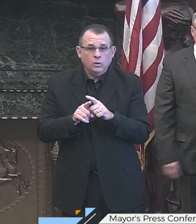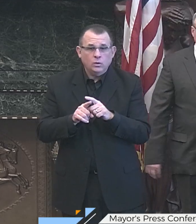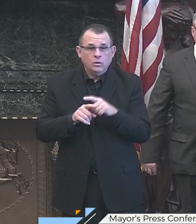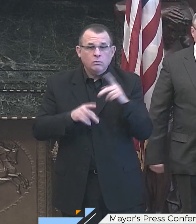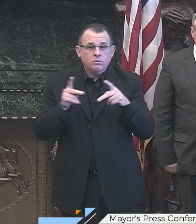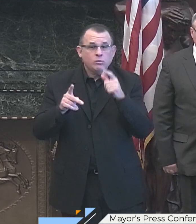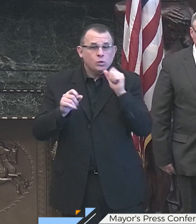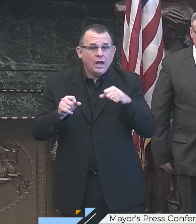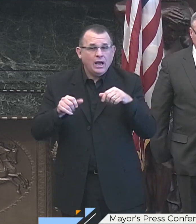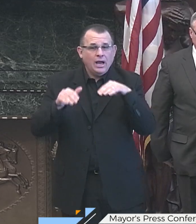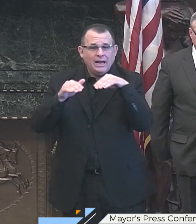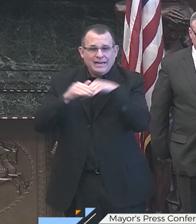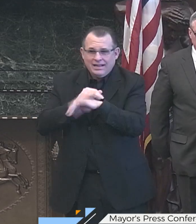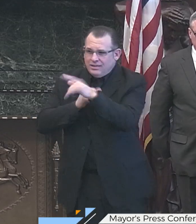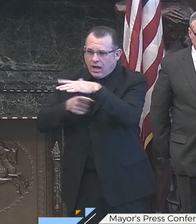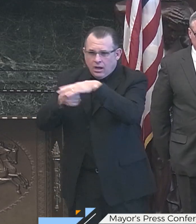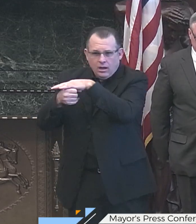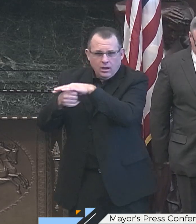in?